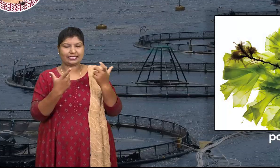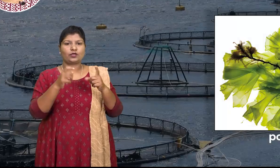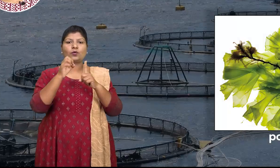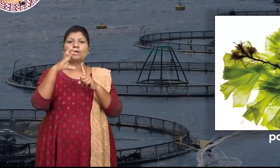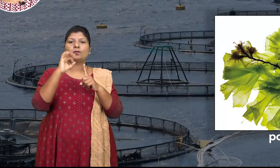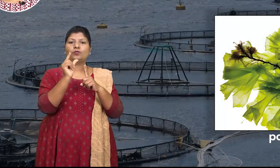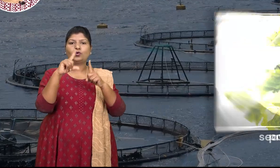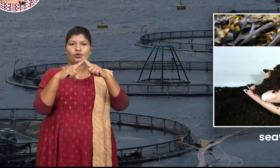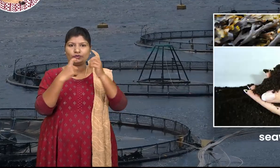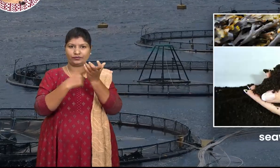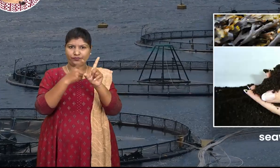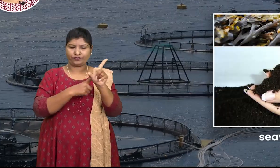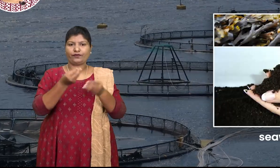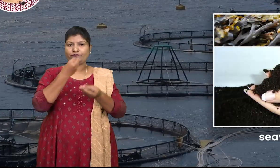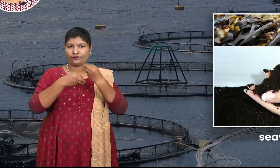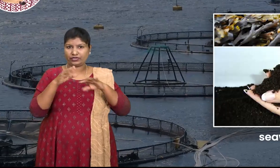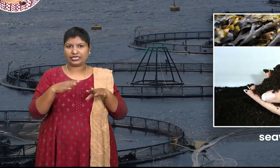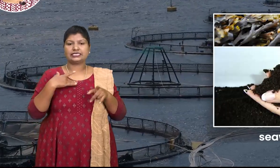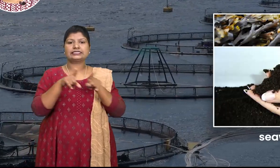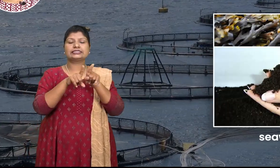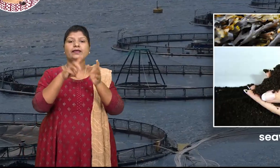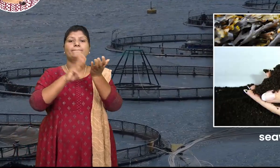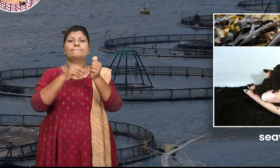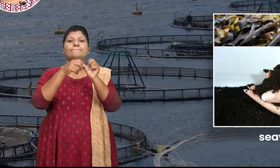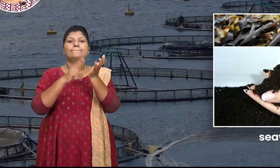feed, as manure,